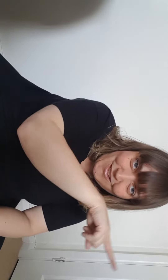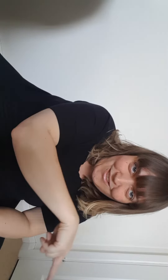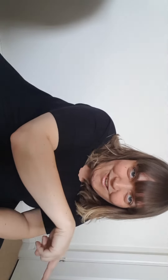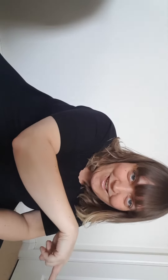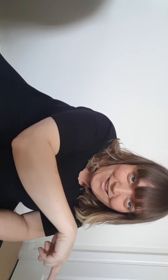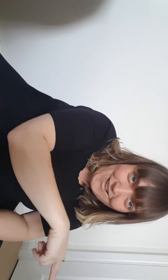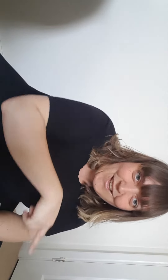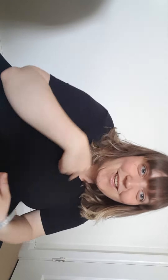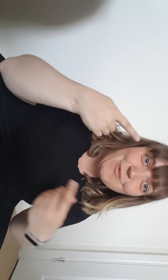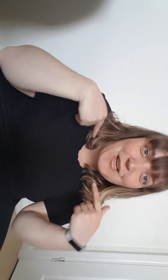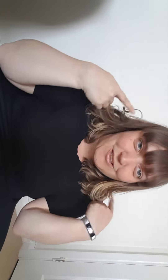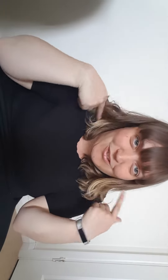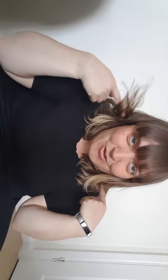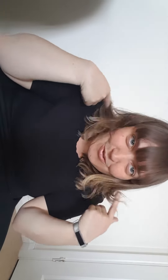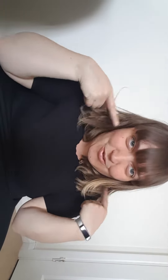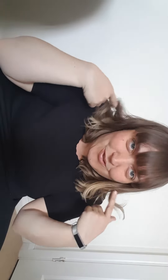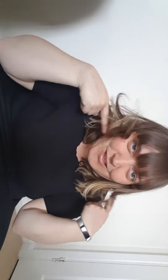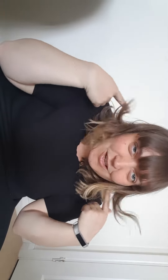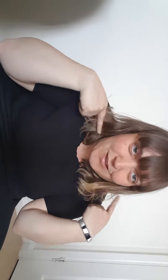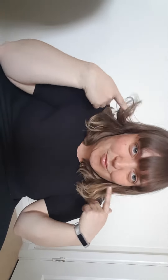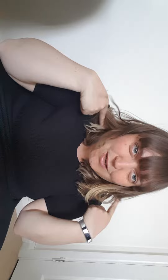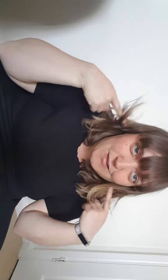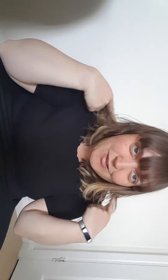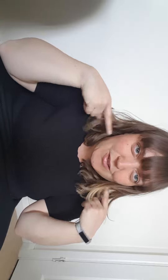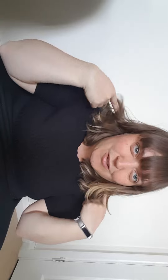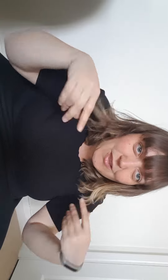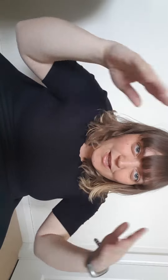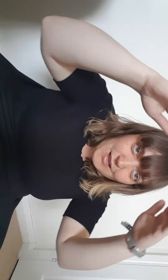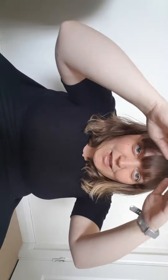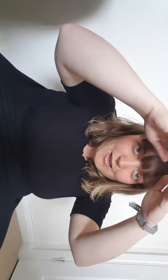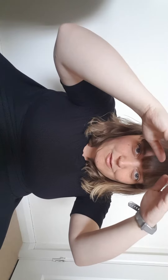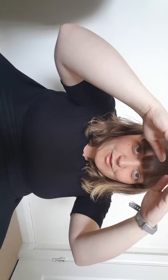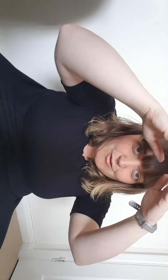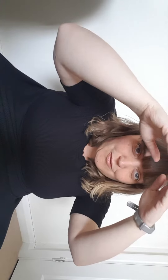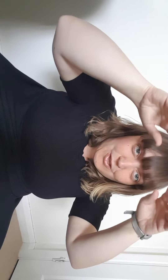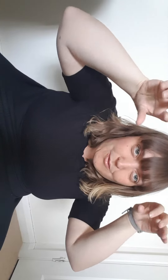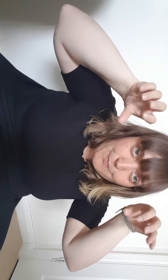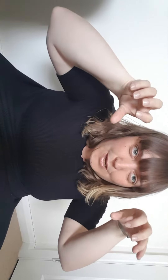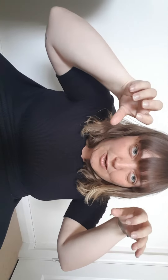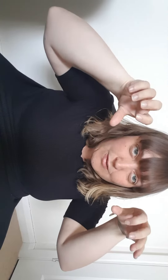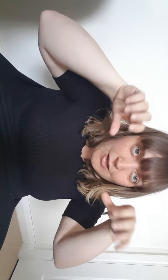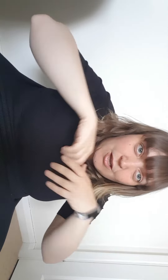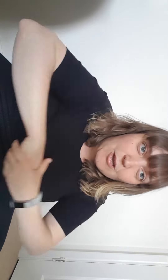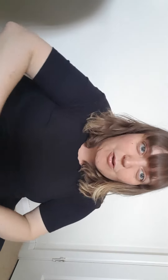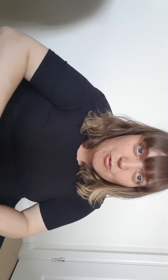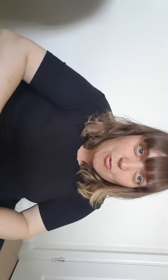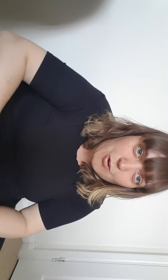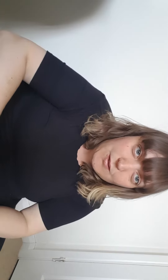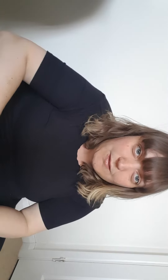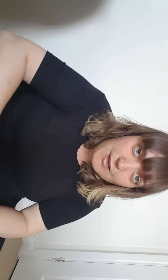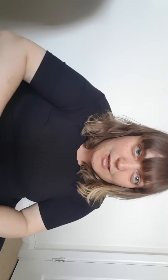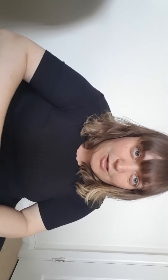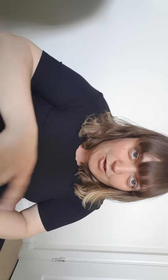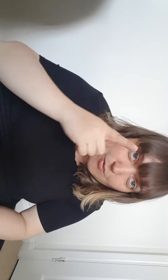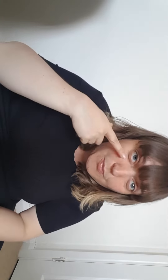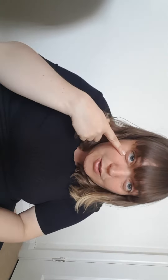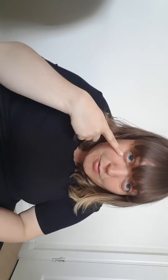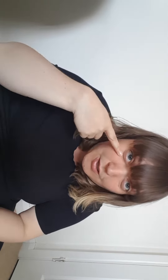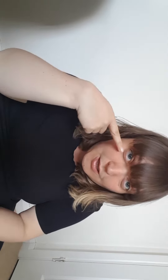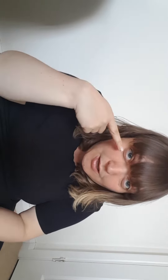1, 2, 3. When Goldilocks went to the house of the bears, oh, what did her blue